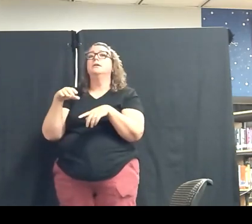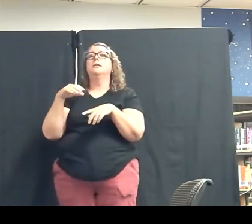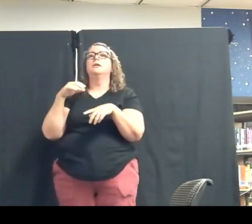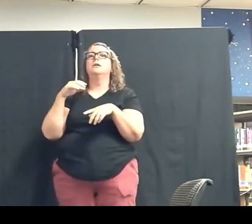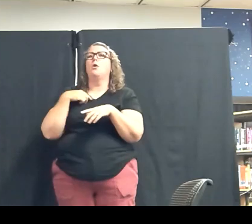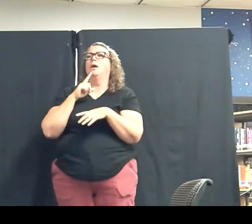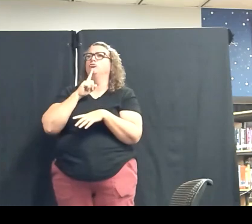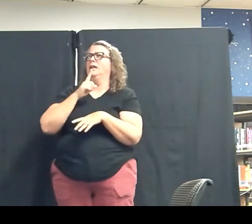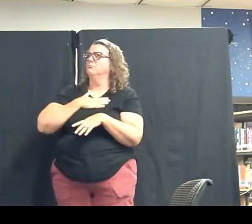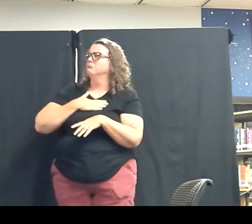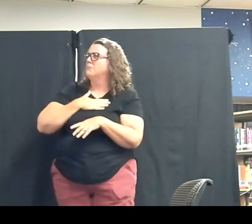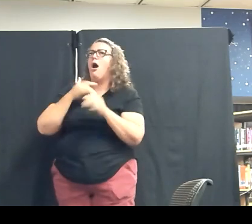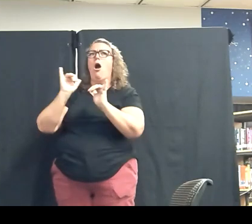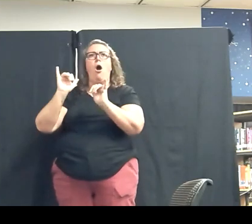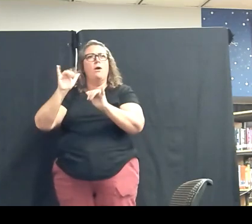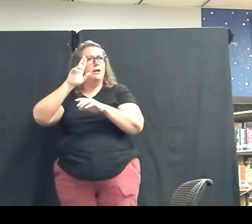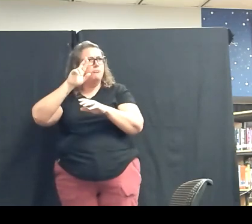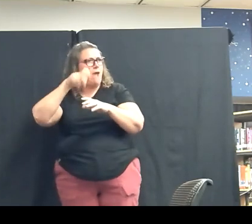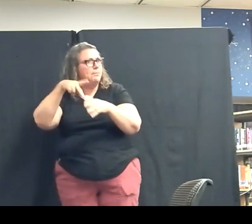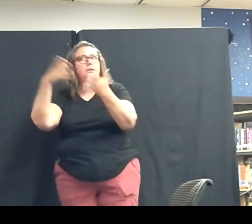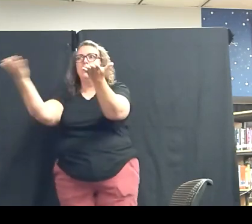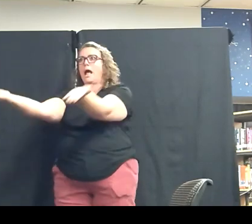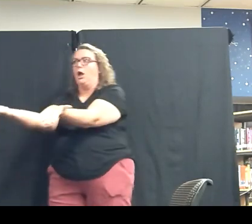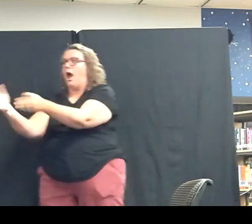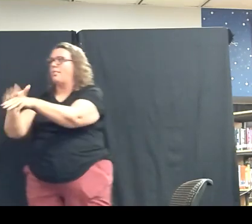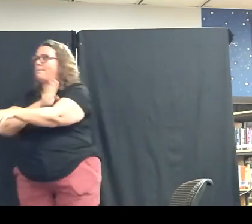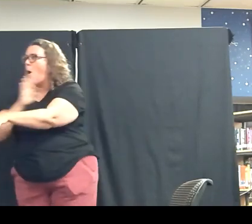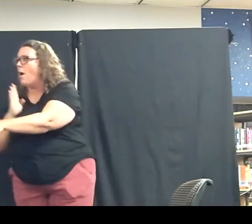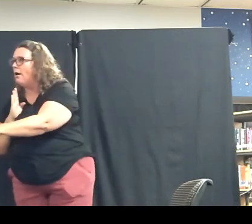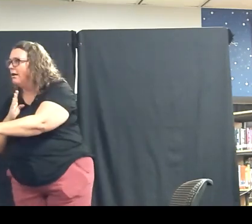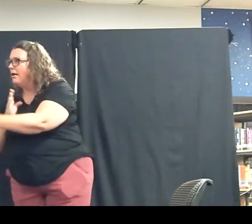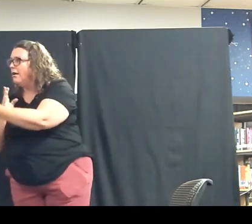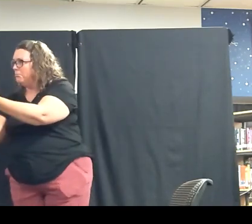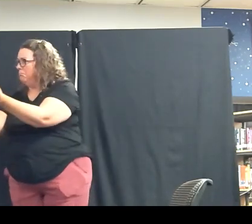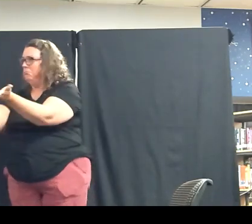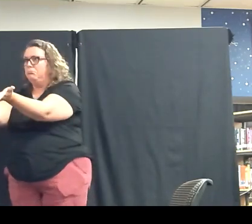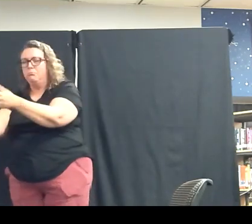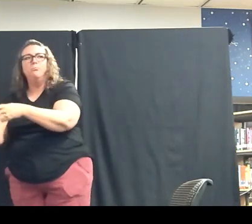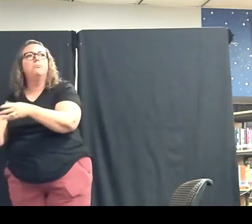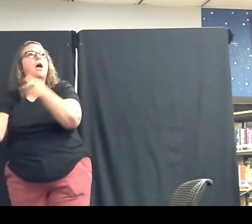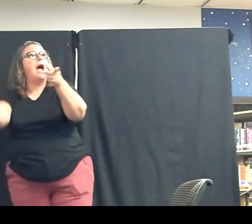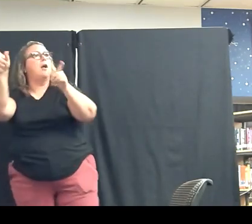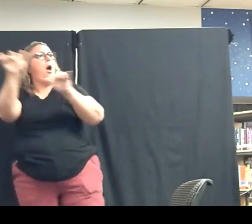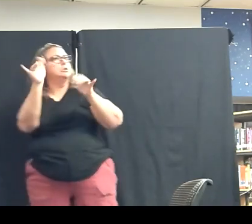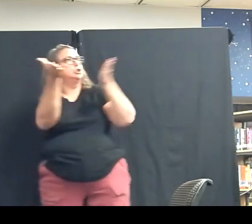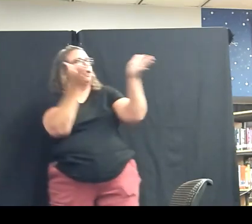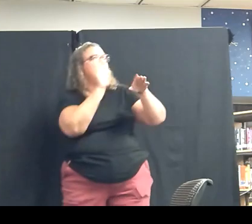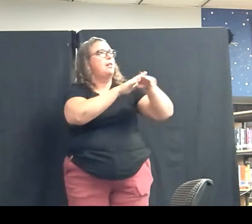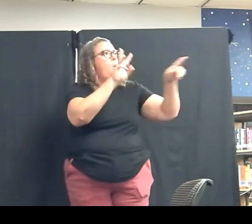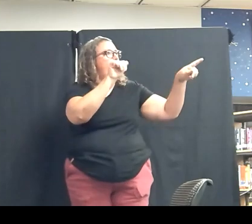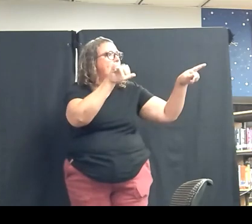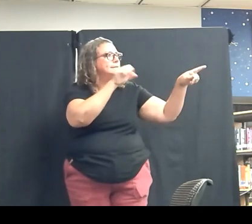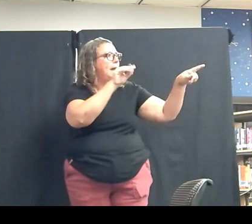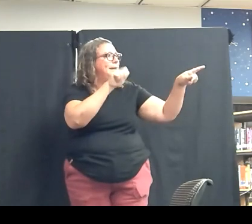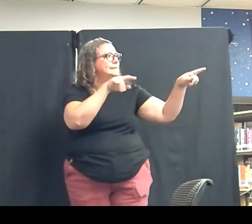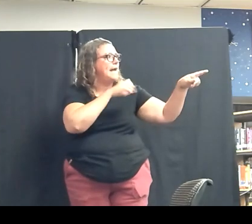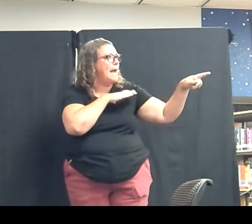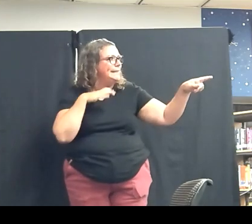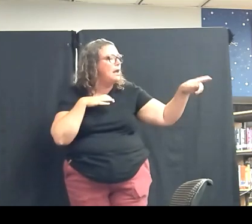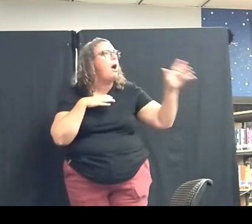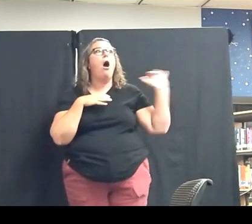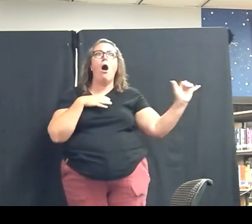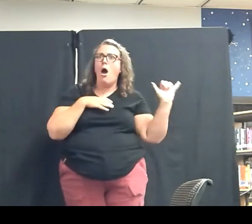on the Ways and Means Committee. And I was really encouraged to realize that he was also on our board and that